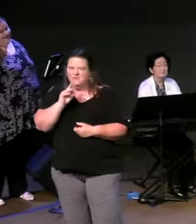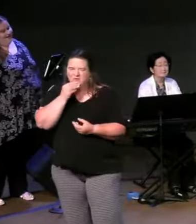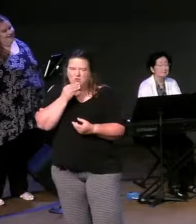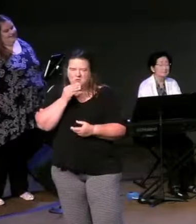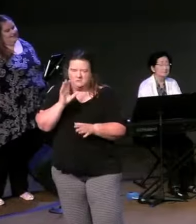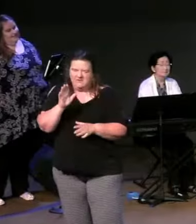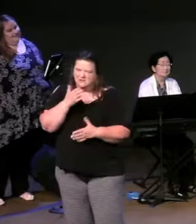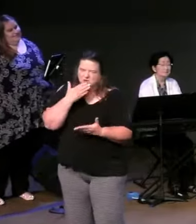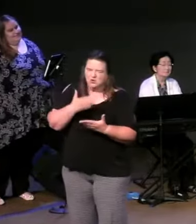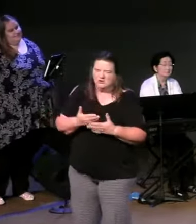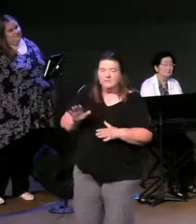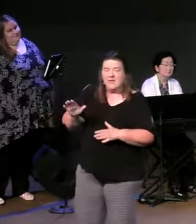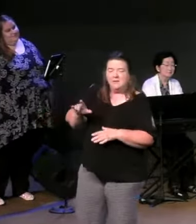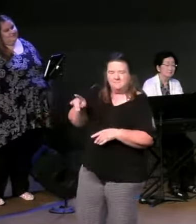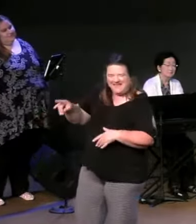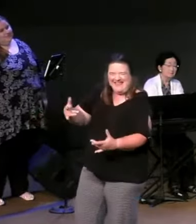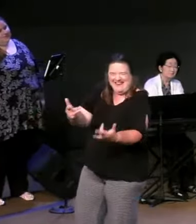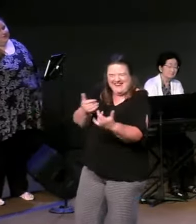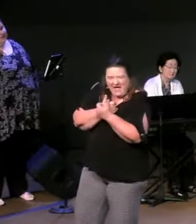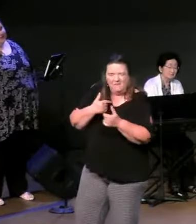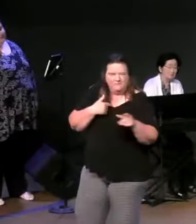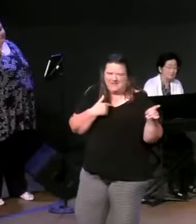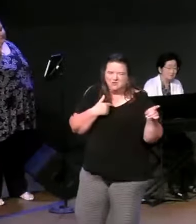he just loved me.